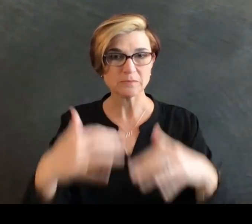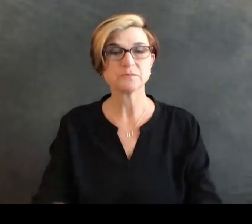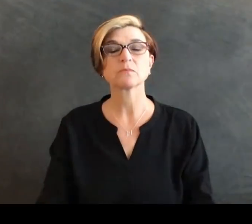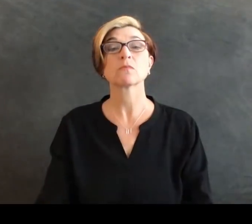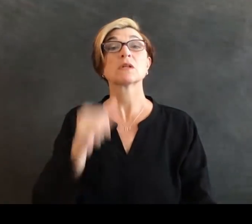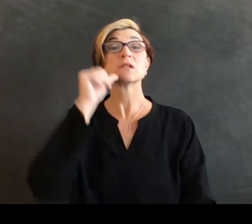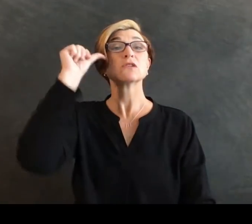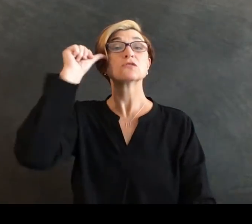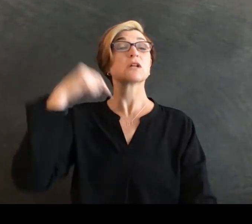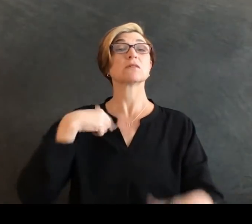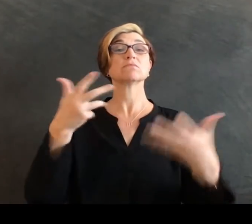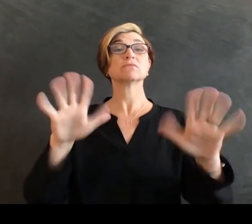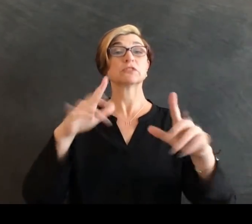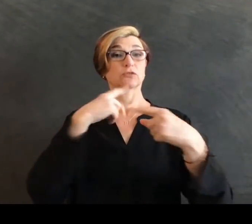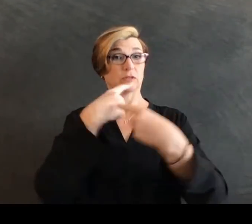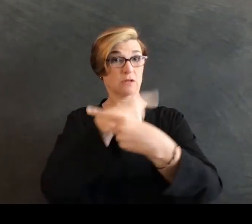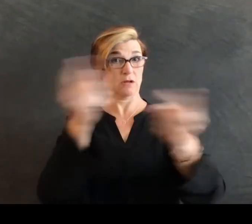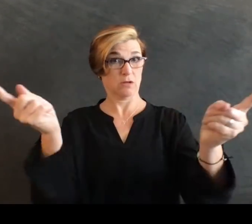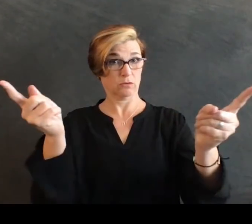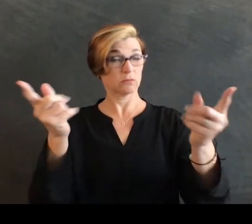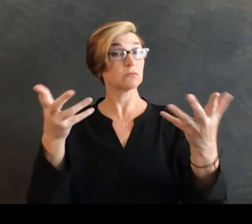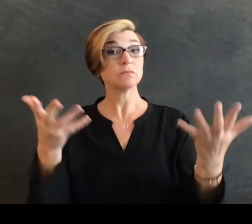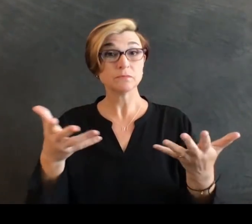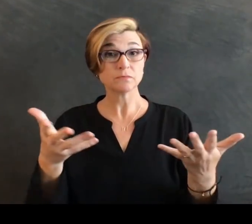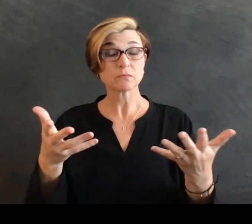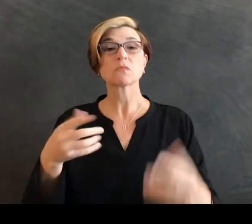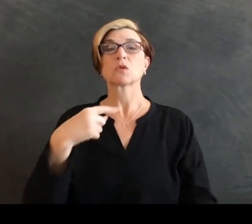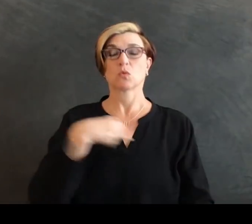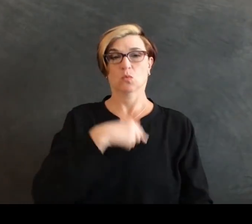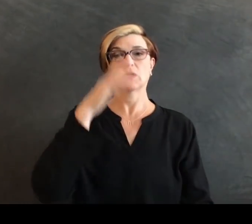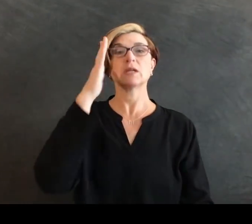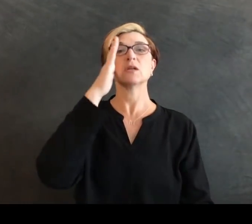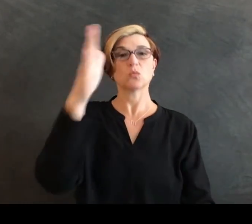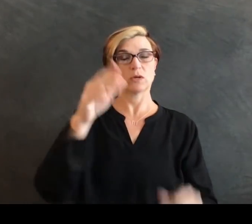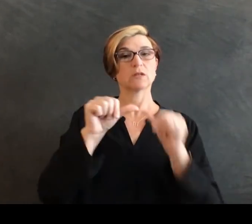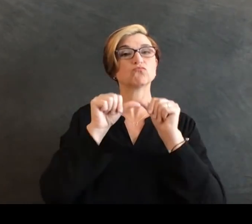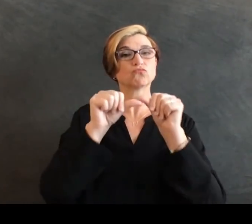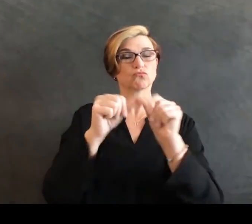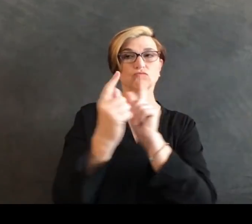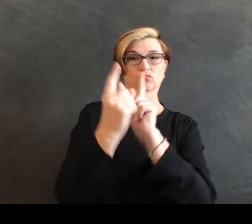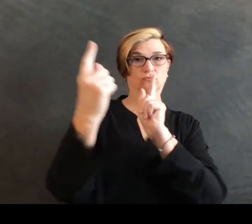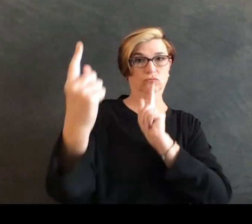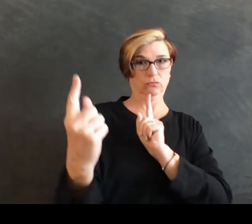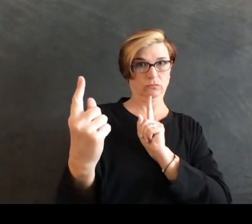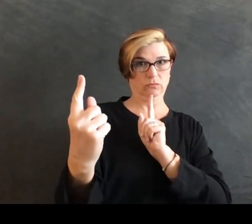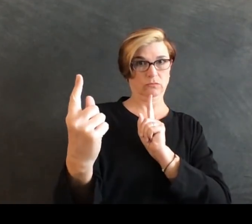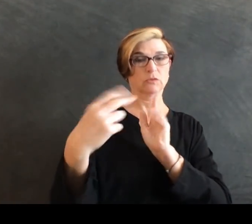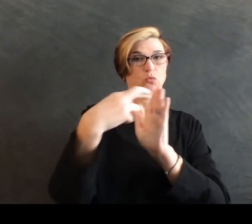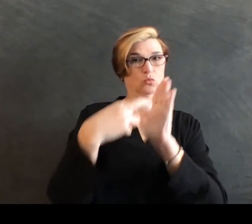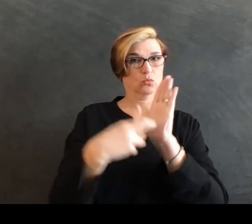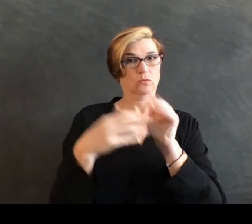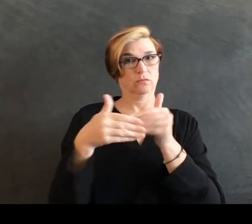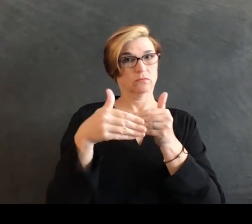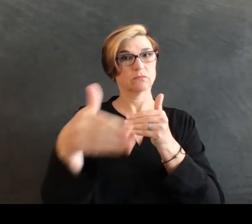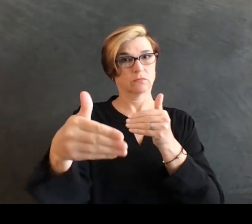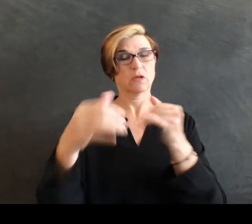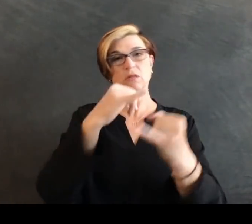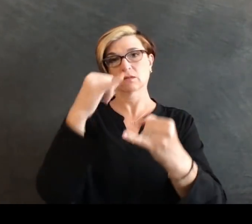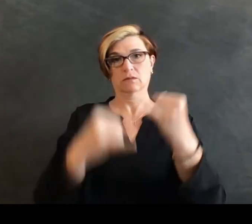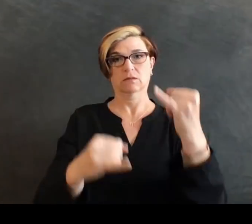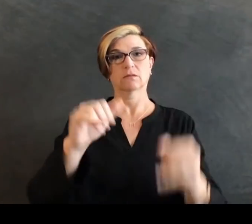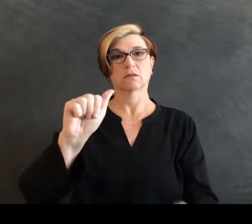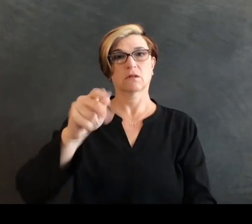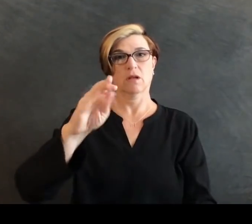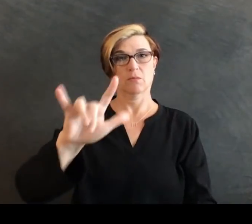our social distance guidelines through the end of April. This is based on modeling that shows the peak